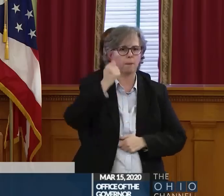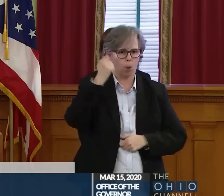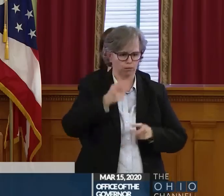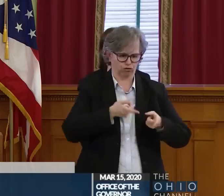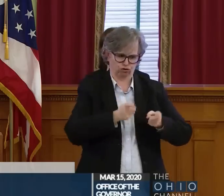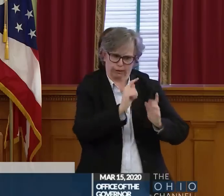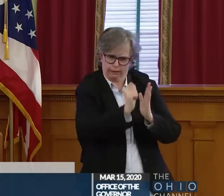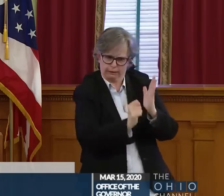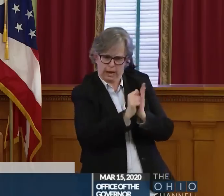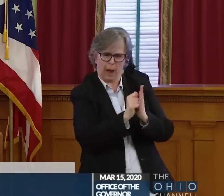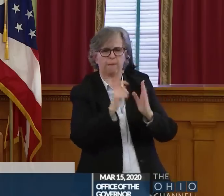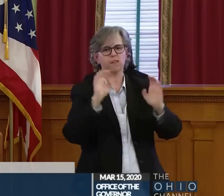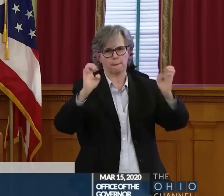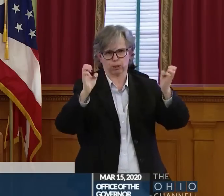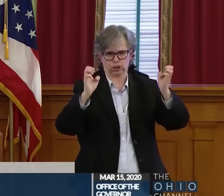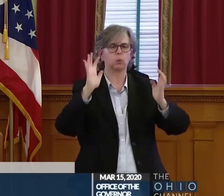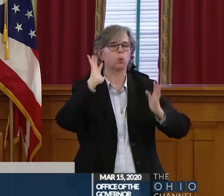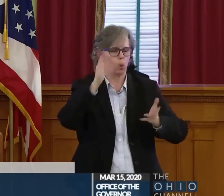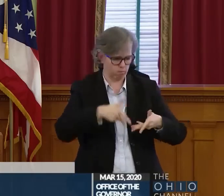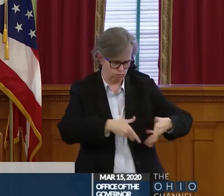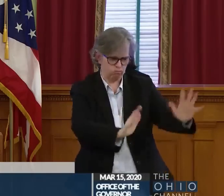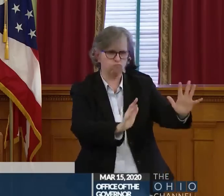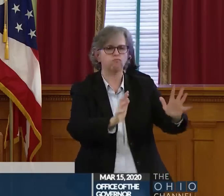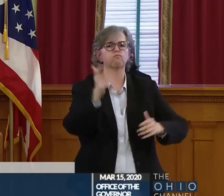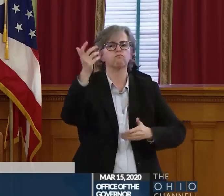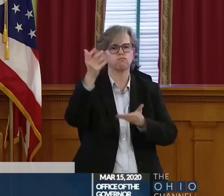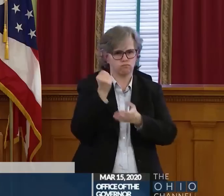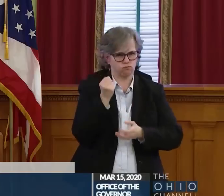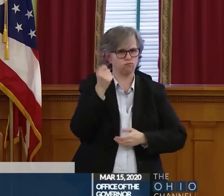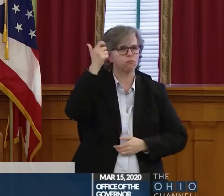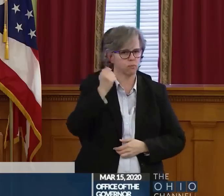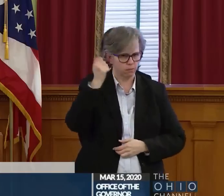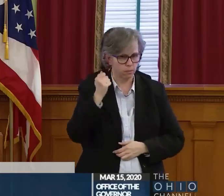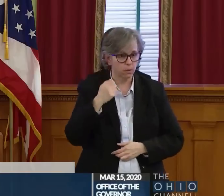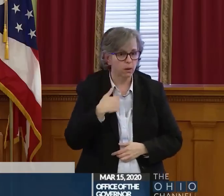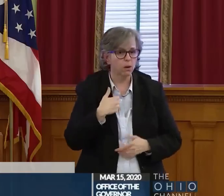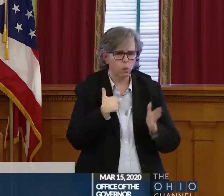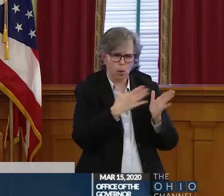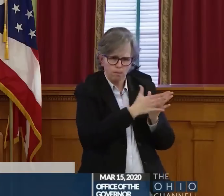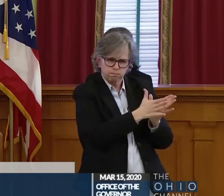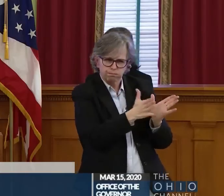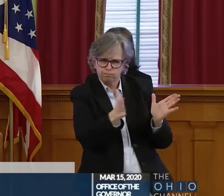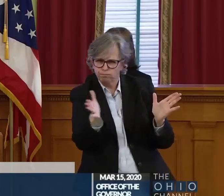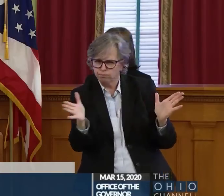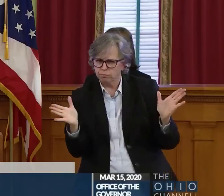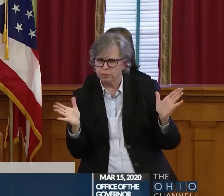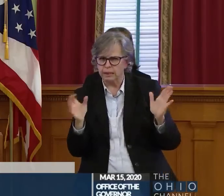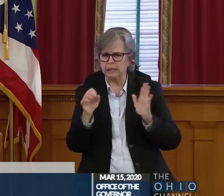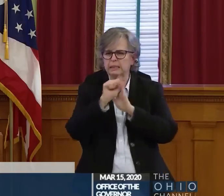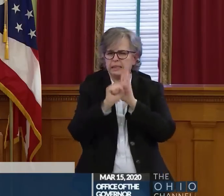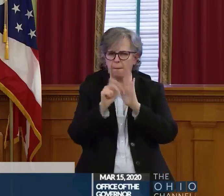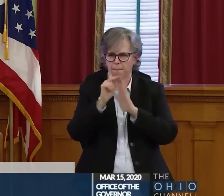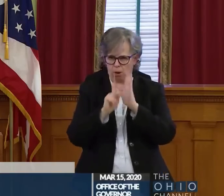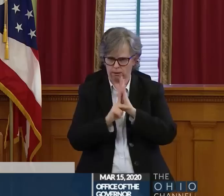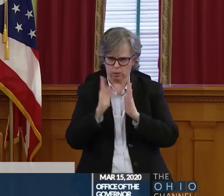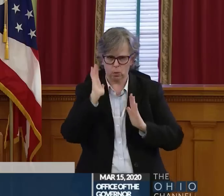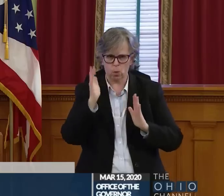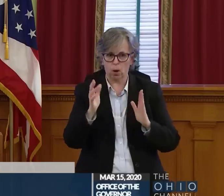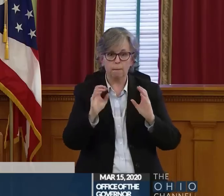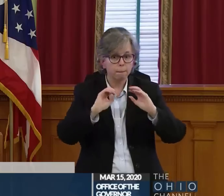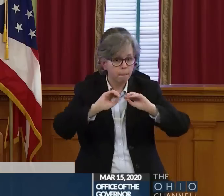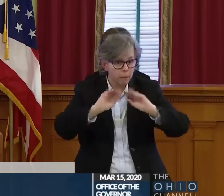emergency. We will be broadening the current state policy to clarify that